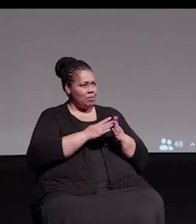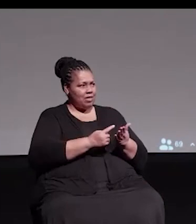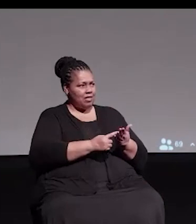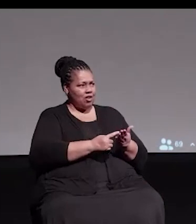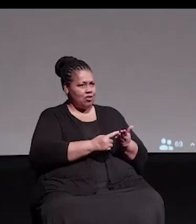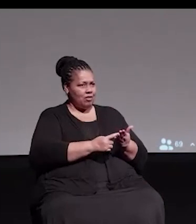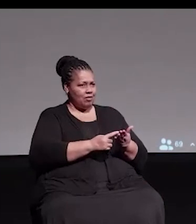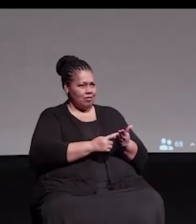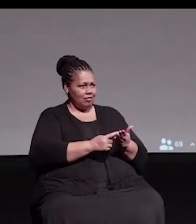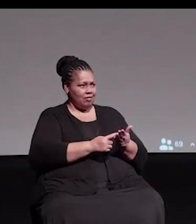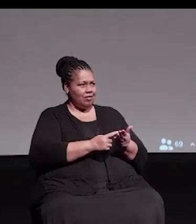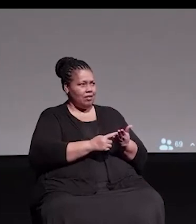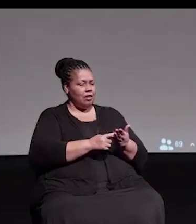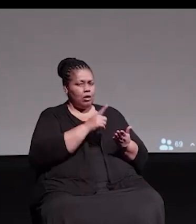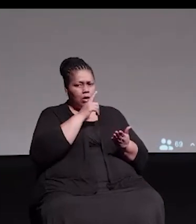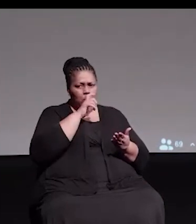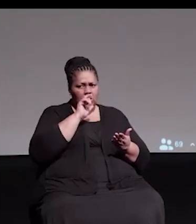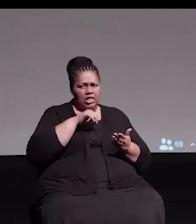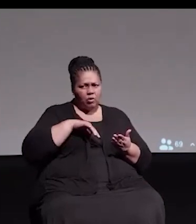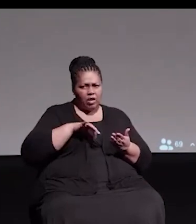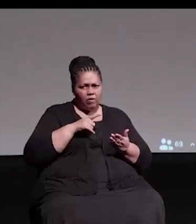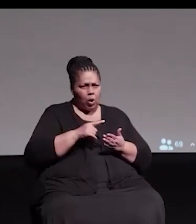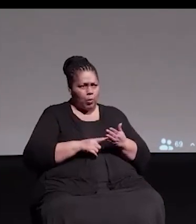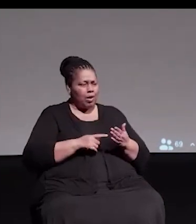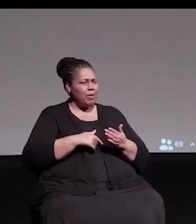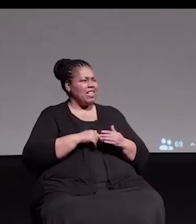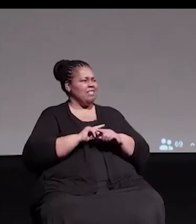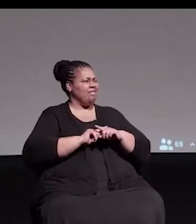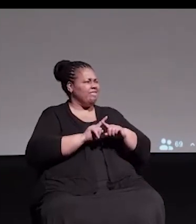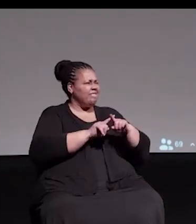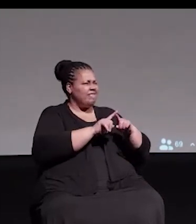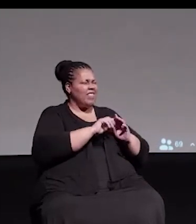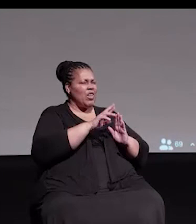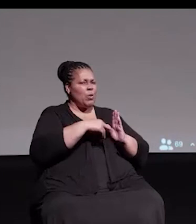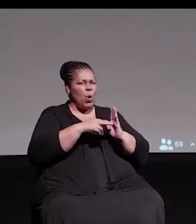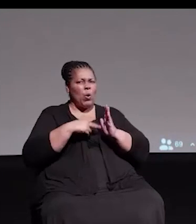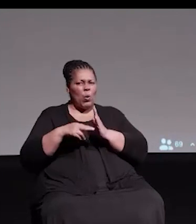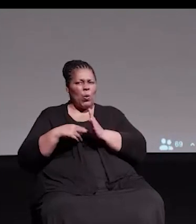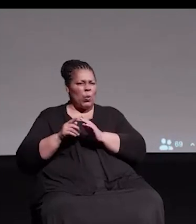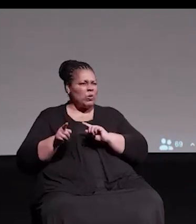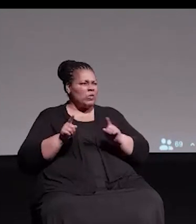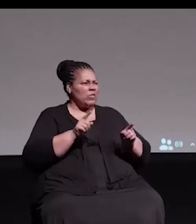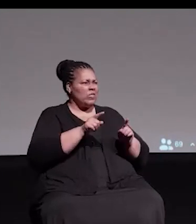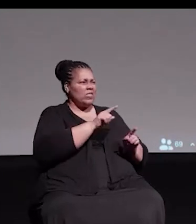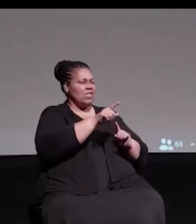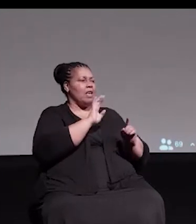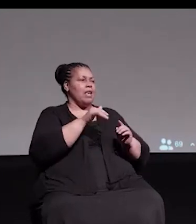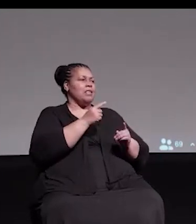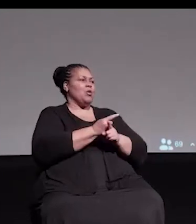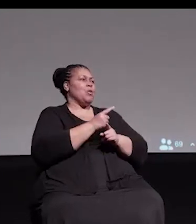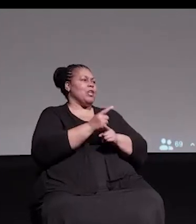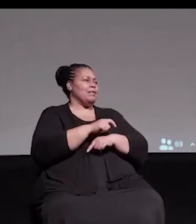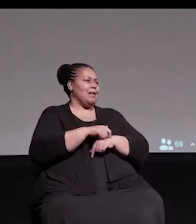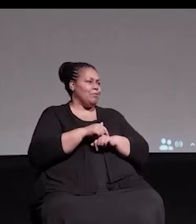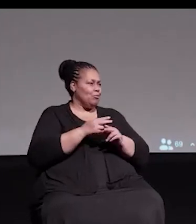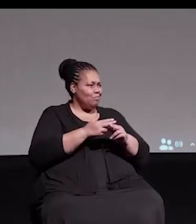Like you're just like, well, who should get what? Because everybody's doing multiple roles and stuff. And so that's an appropriate time to bring it up to. I